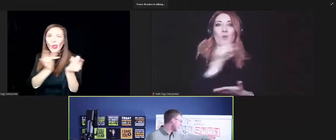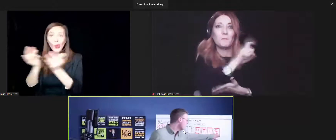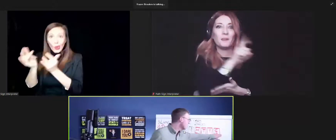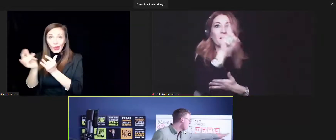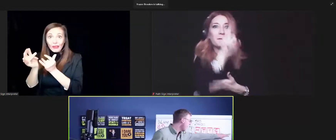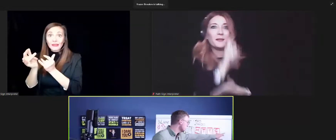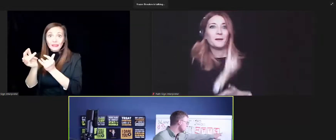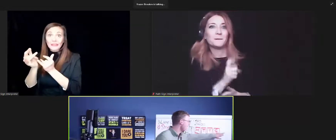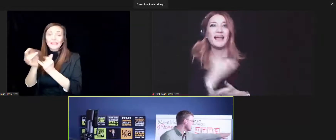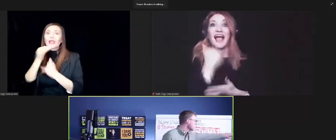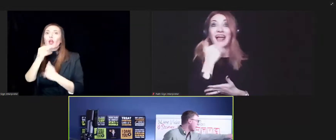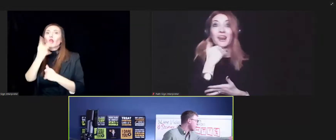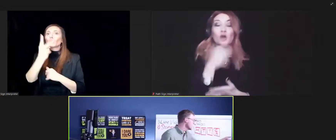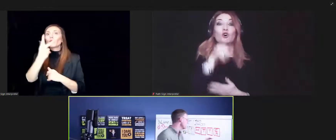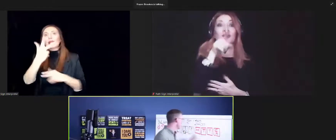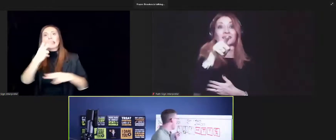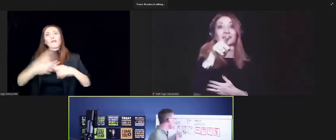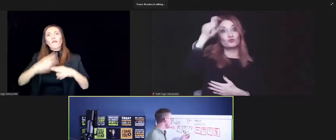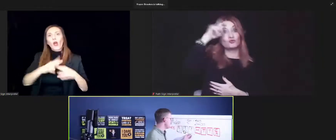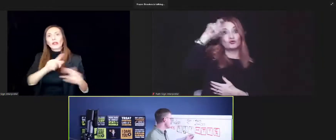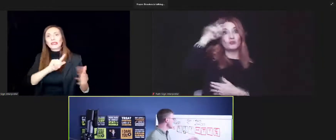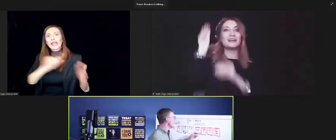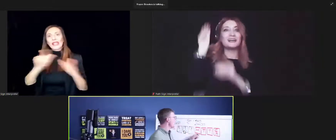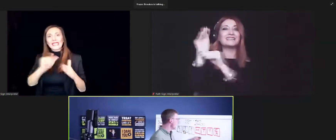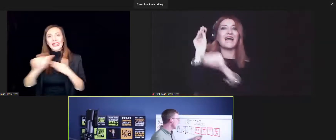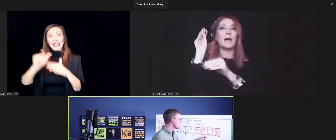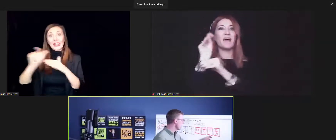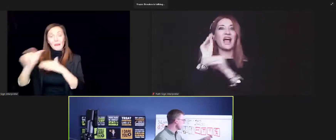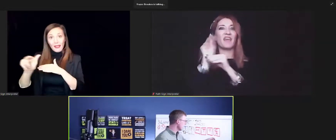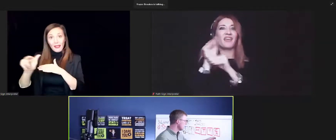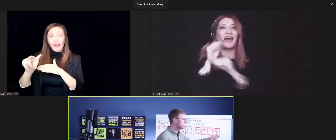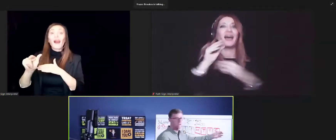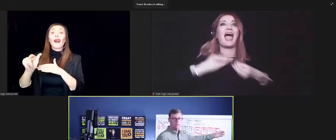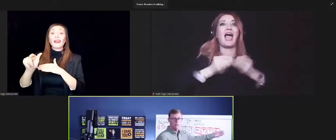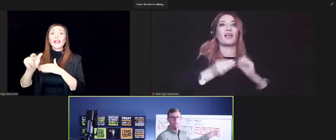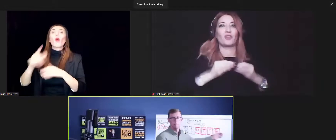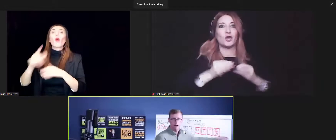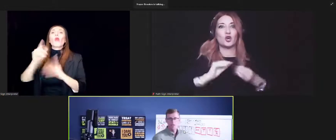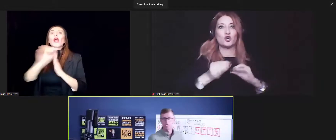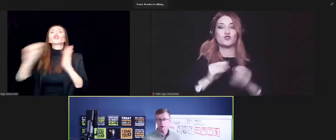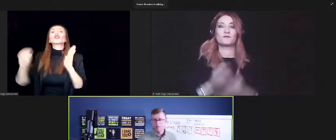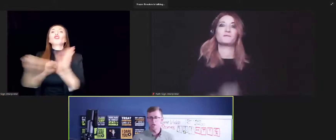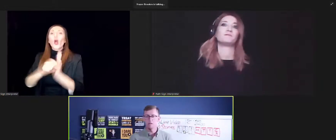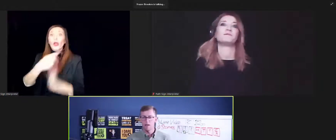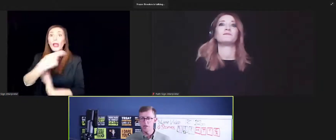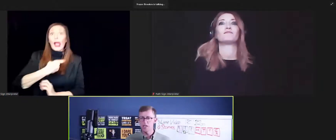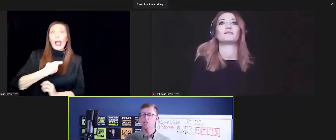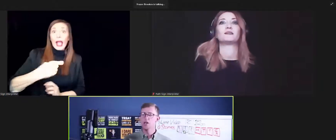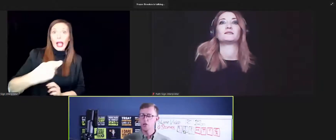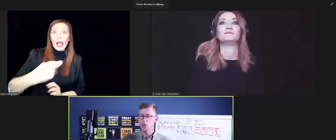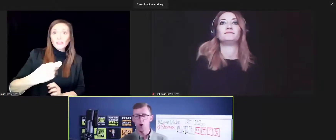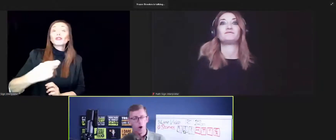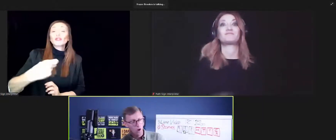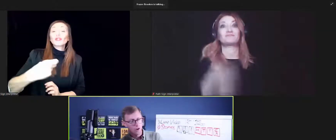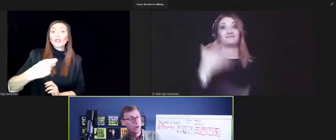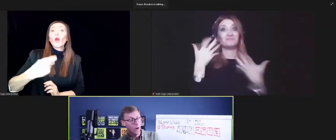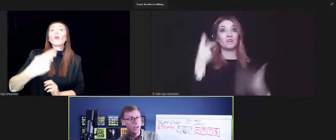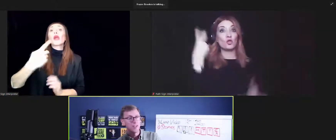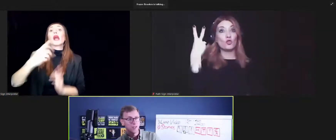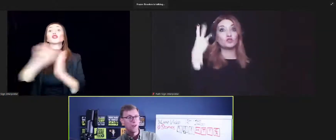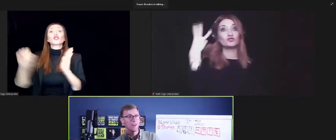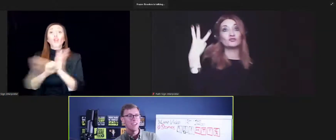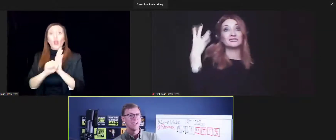then again, behind the scenes, behind the scenes, behind the scenes, behind the scenes, behind the scenes, hook, story, close. Behind the scenes, behind the scenes, behind the scenes, stuck,